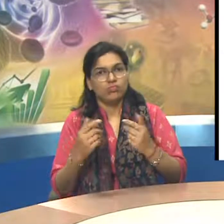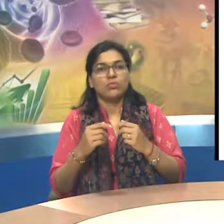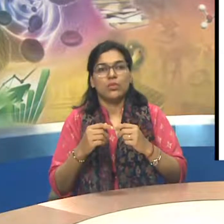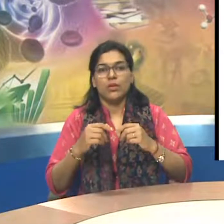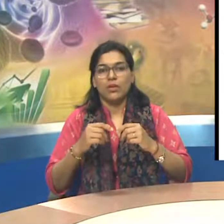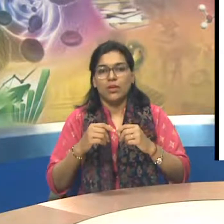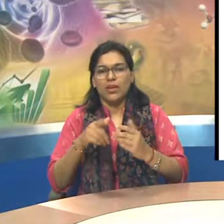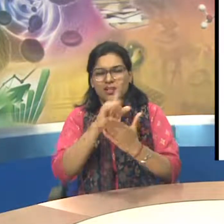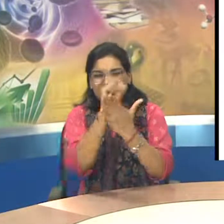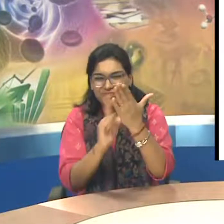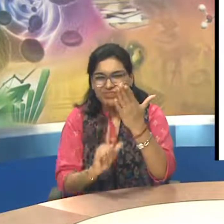Inattention.